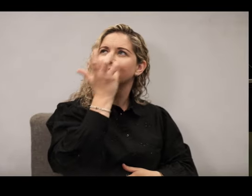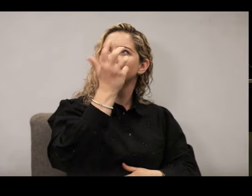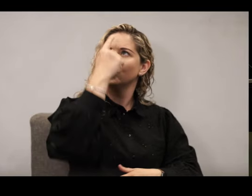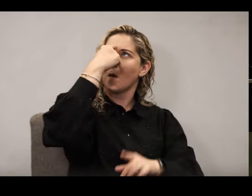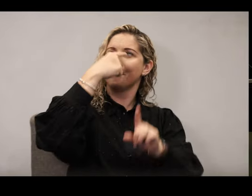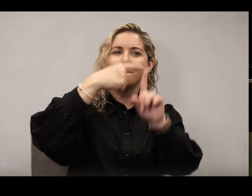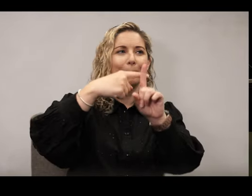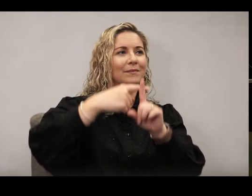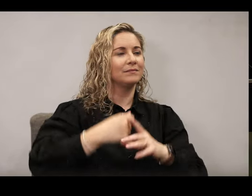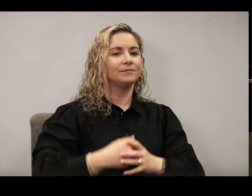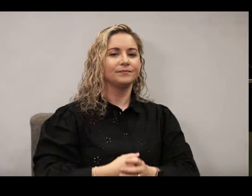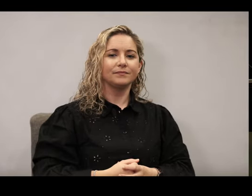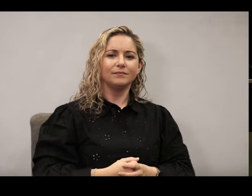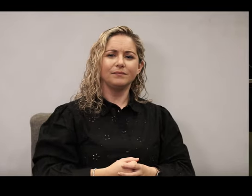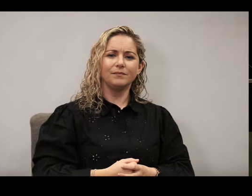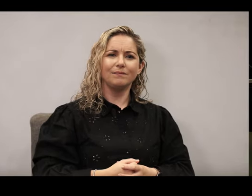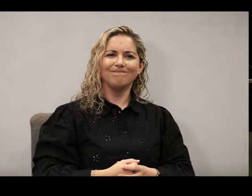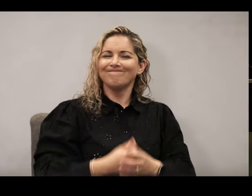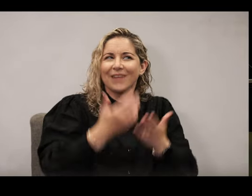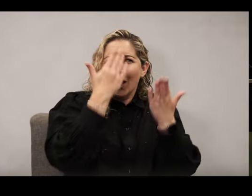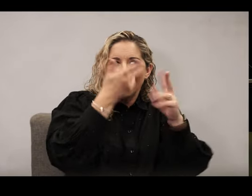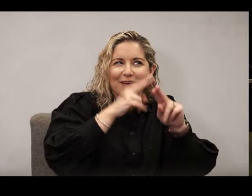know, have you ever been up a tree